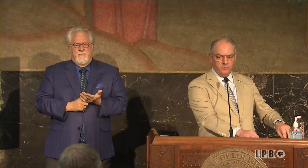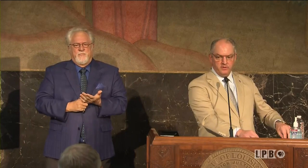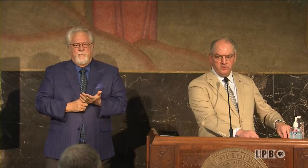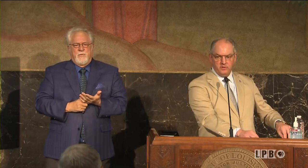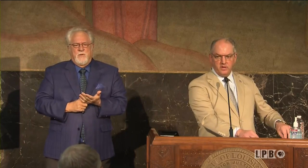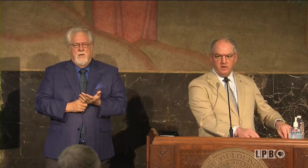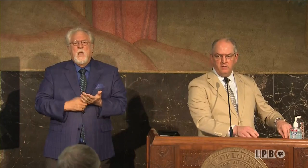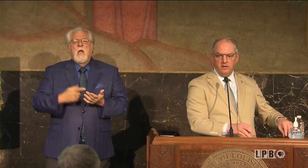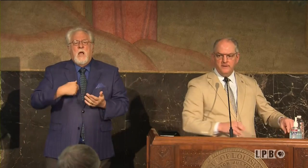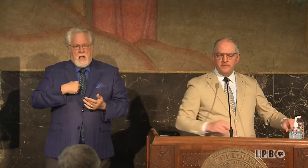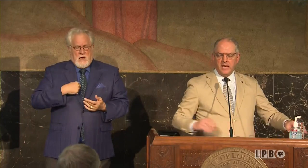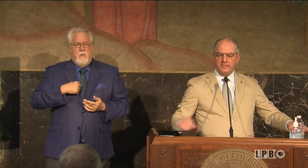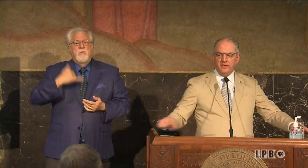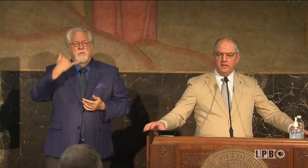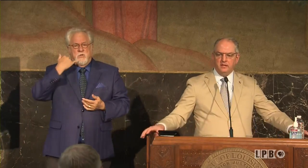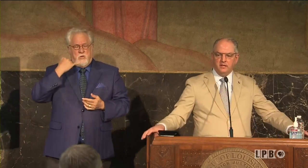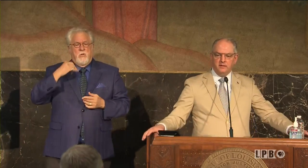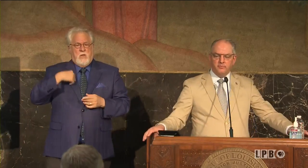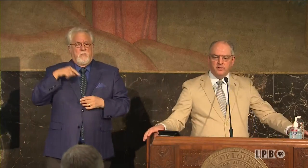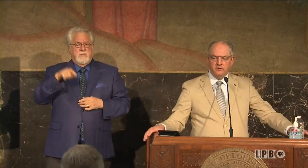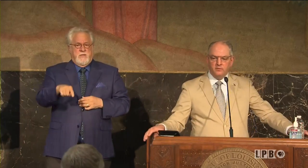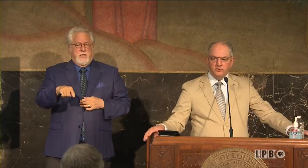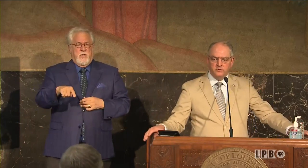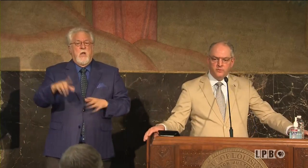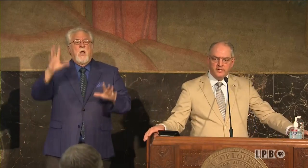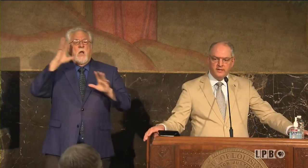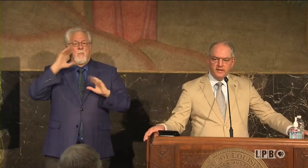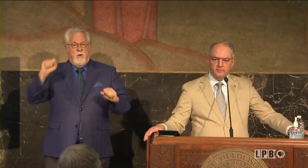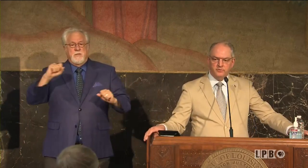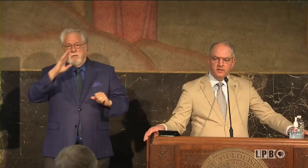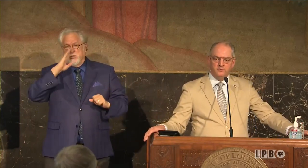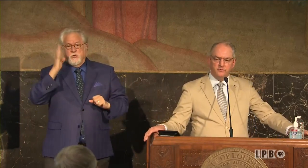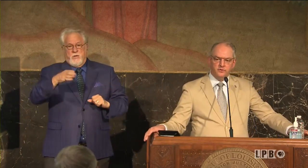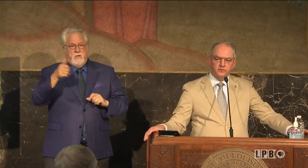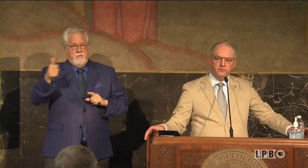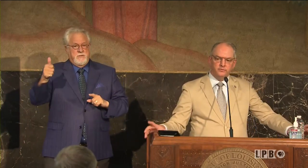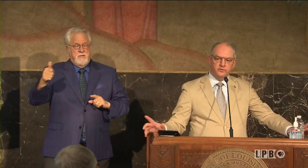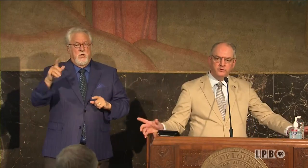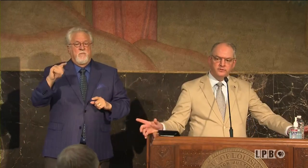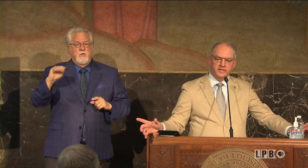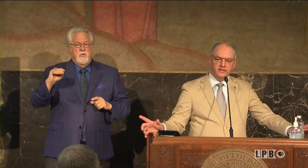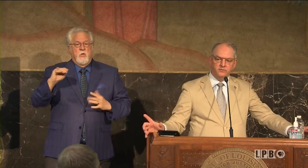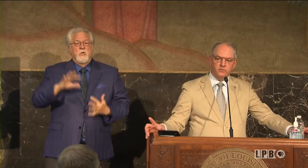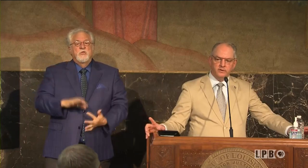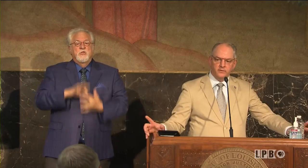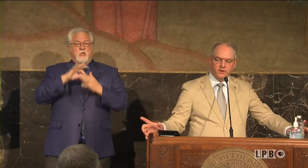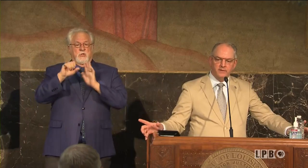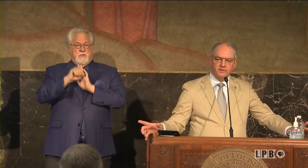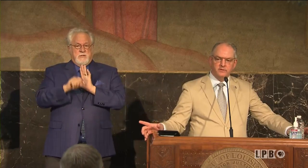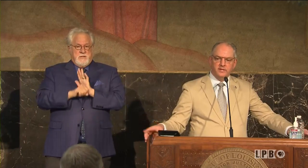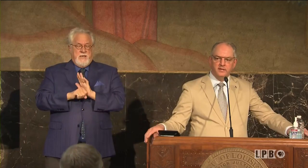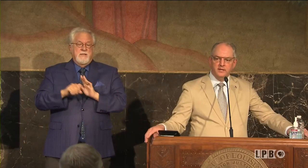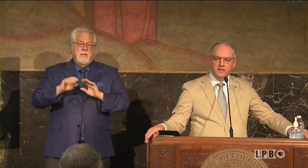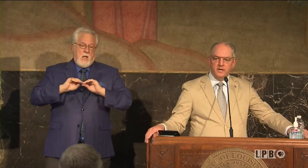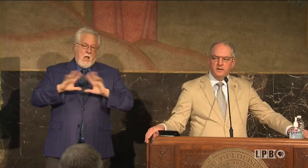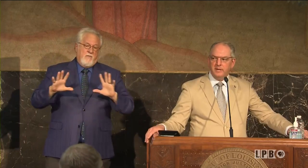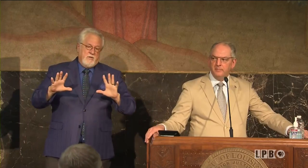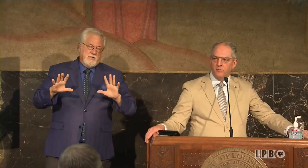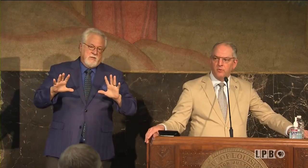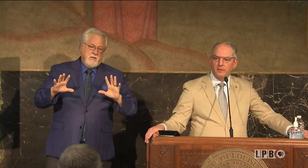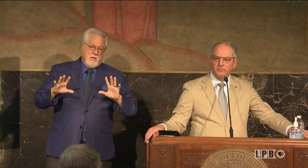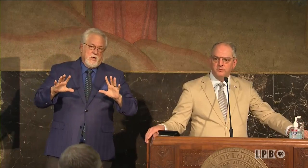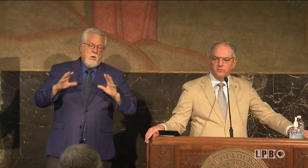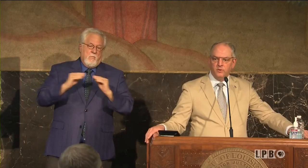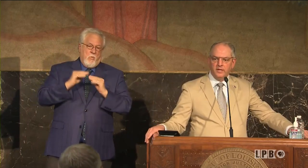I was on the call. I think the president was directing himself to certain states where there were obviously many